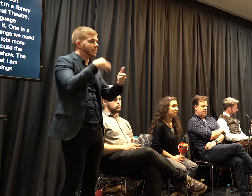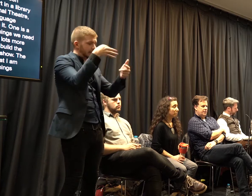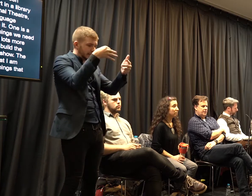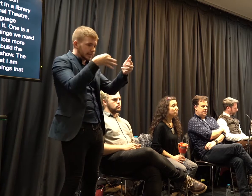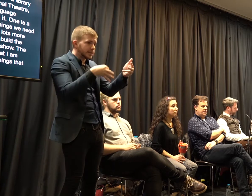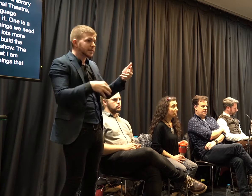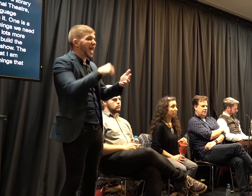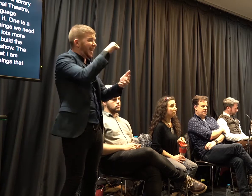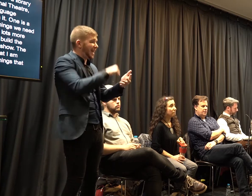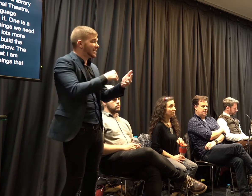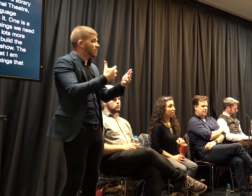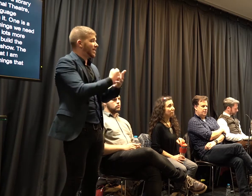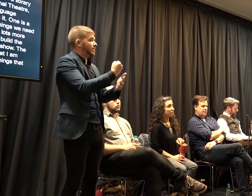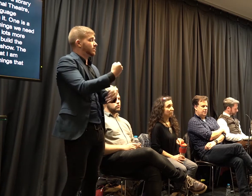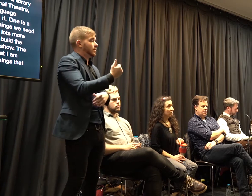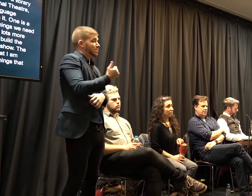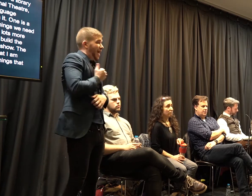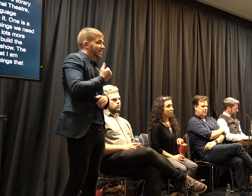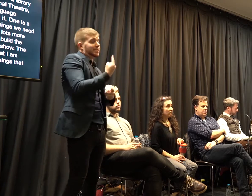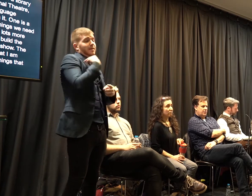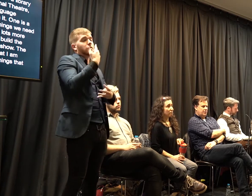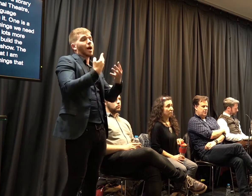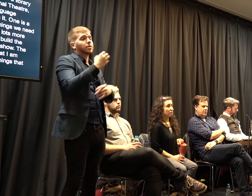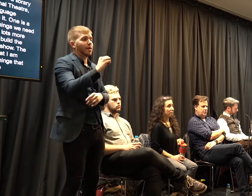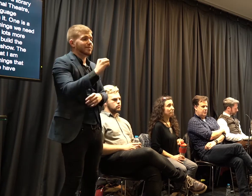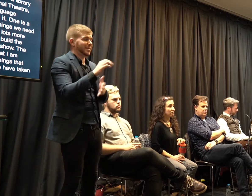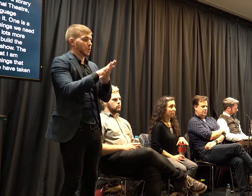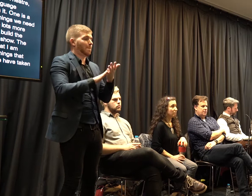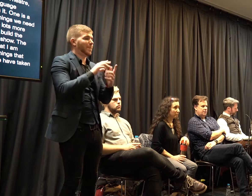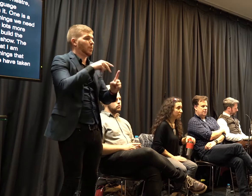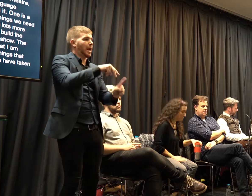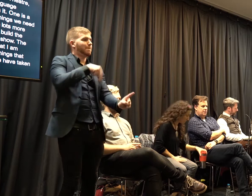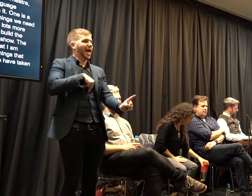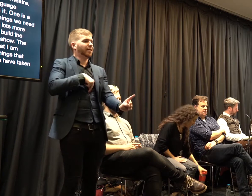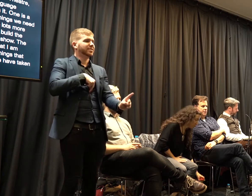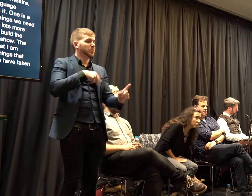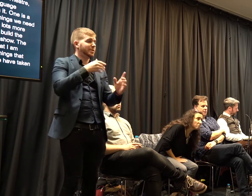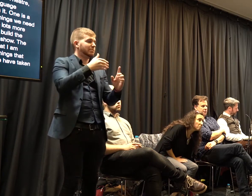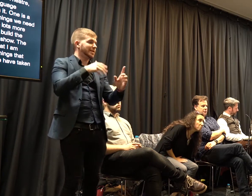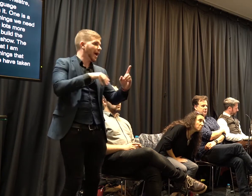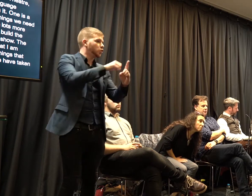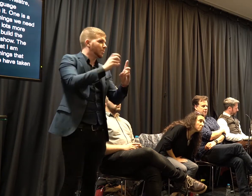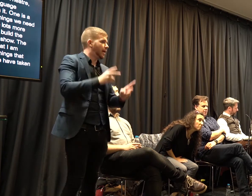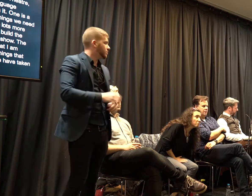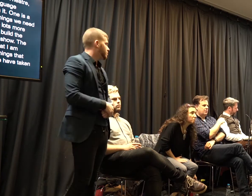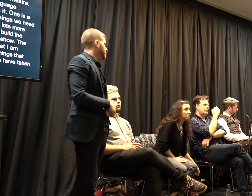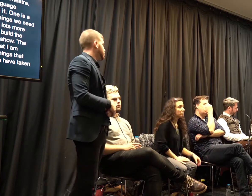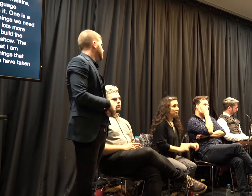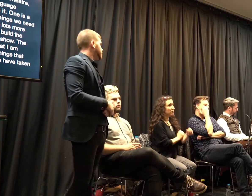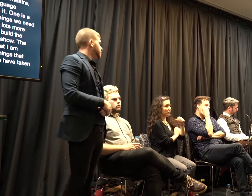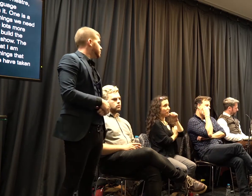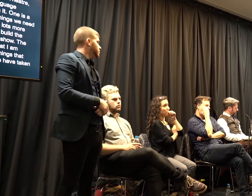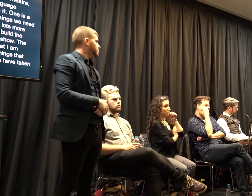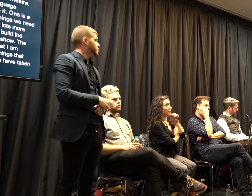list of successes in 1990. So we've taken a step back. And I think there are issues